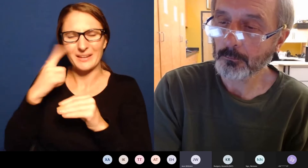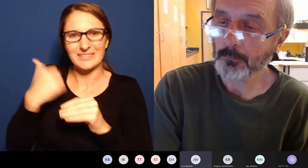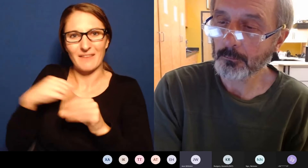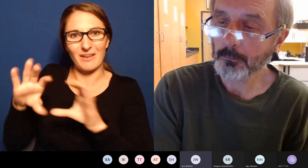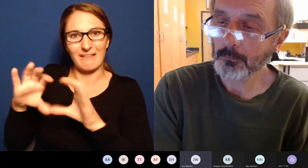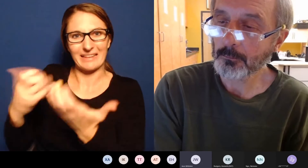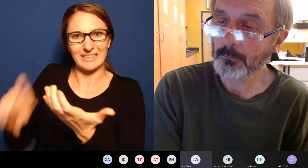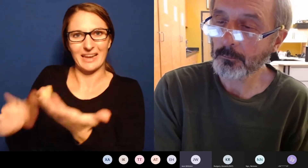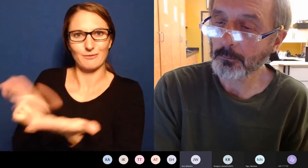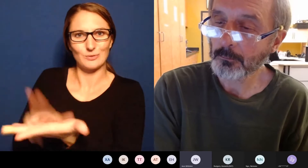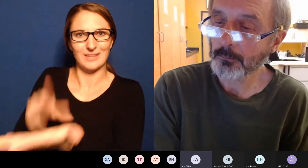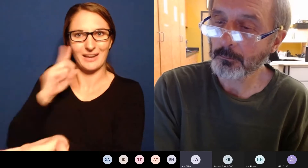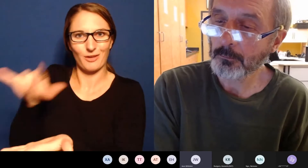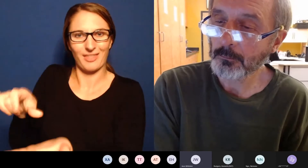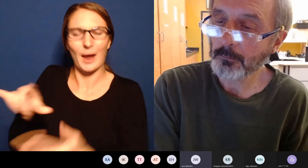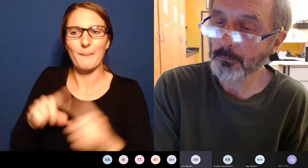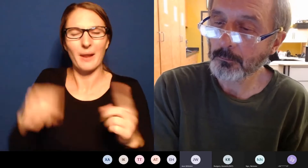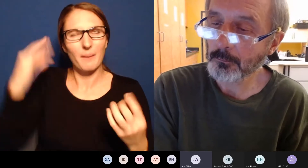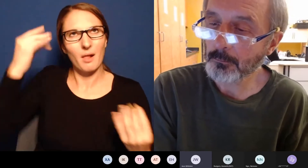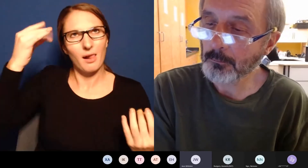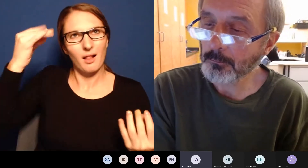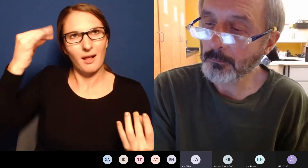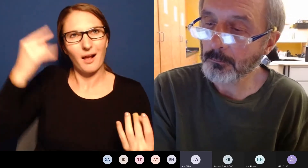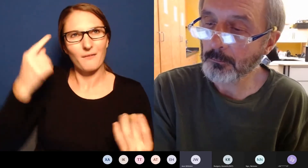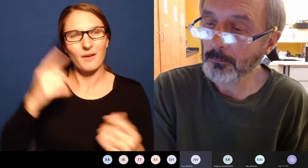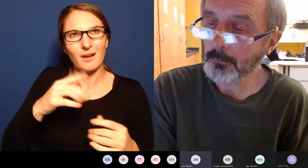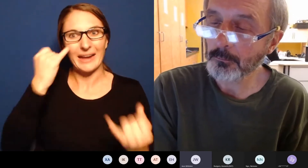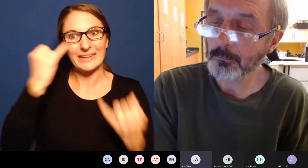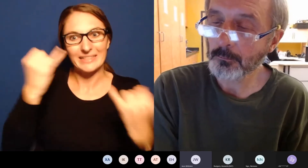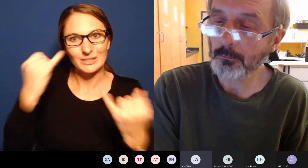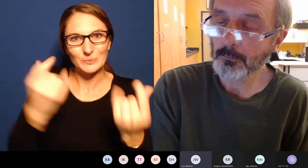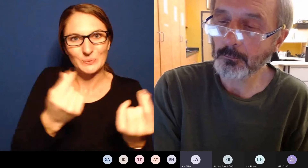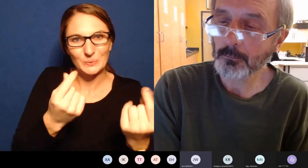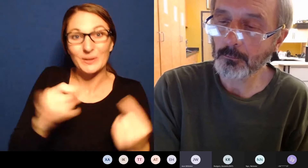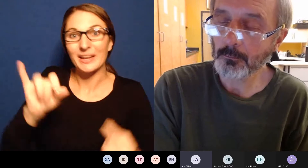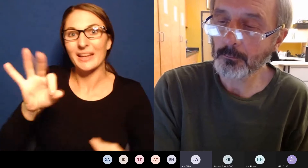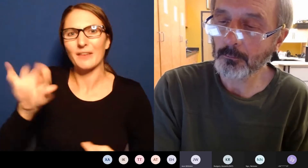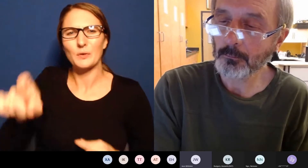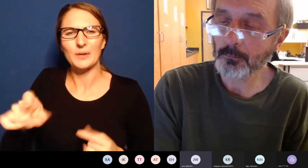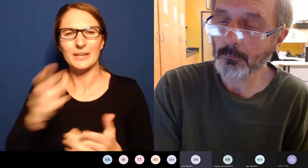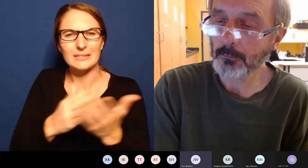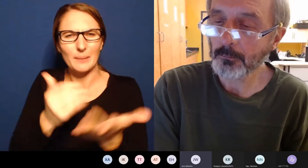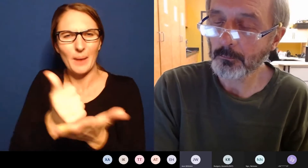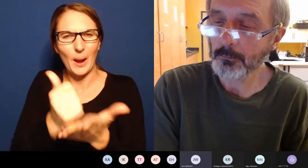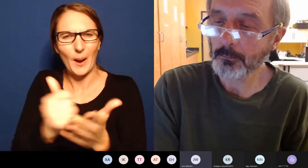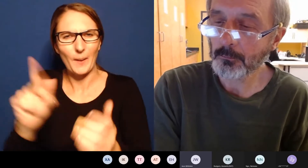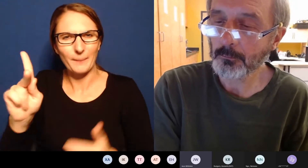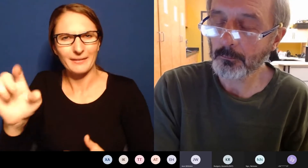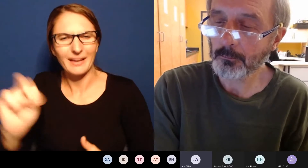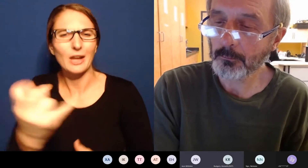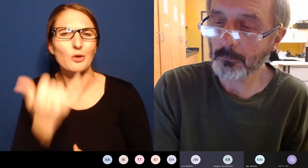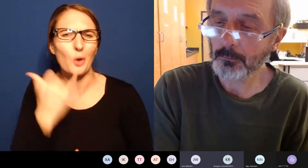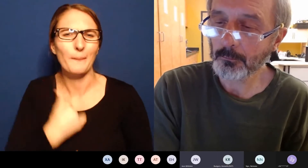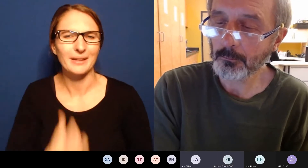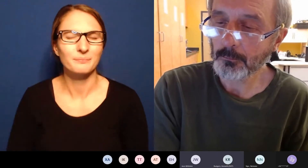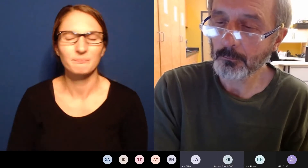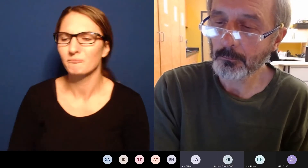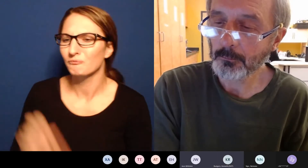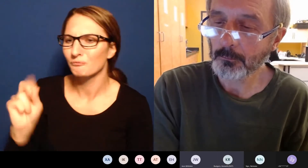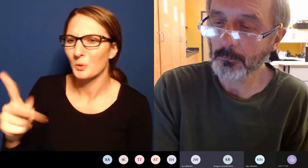I'm thinking about a lot of things we can do here. So you can, if you need some help with some of that, Ken, you can give me a call.